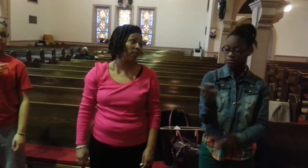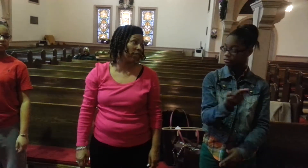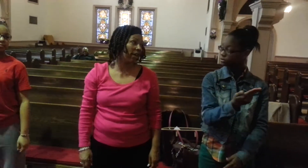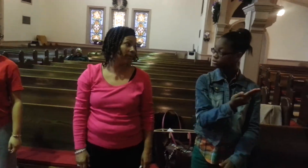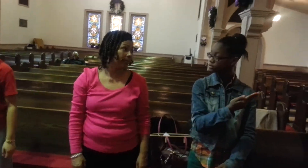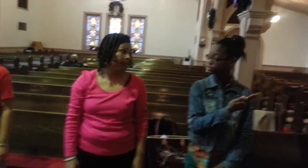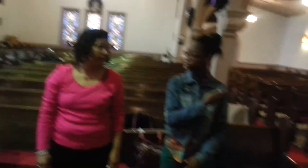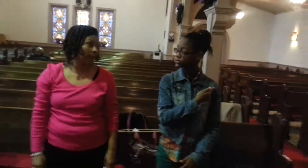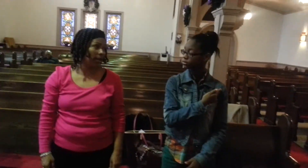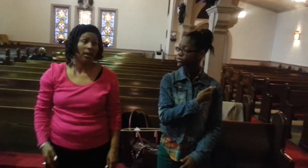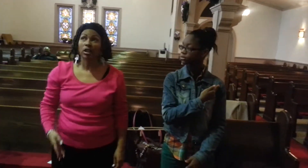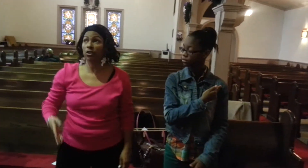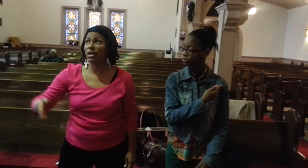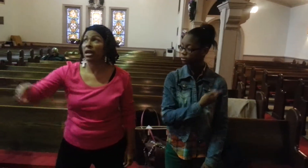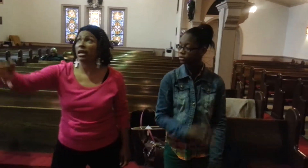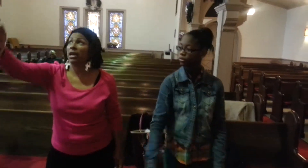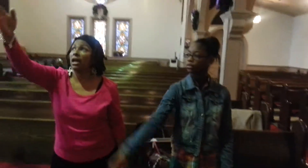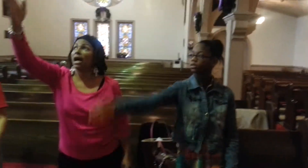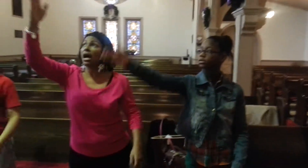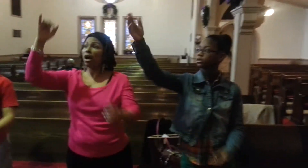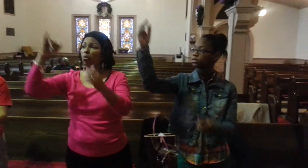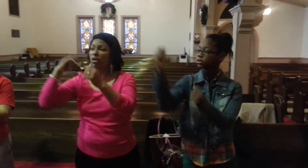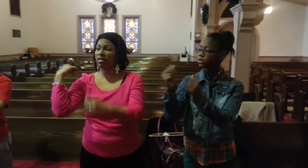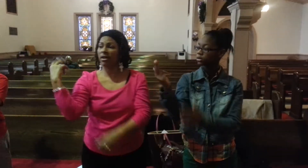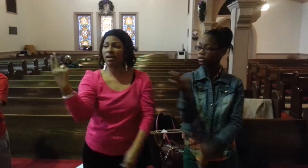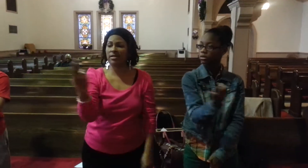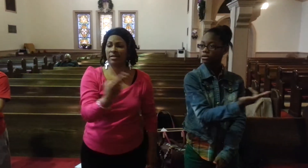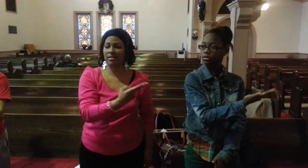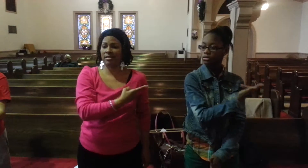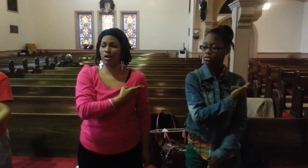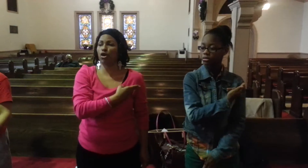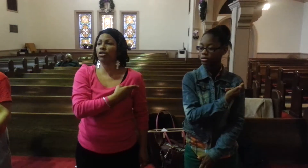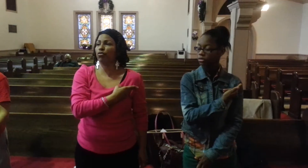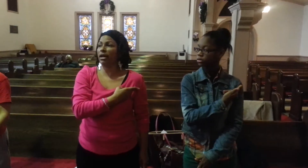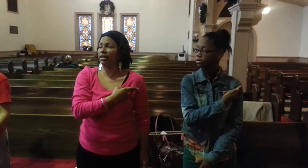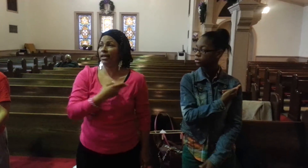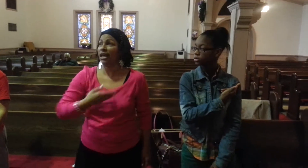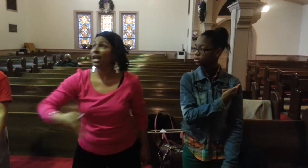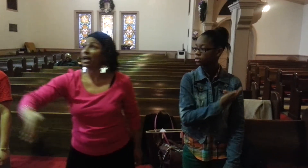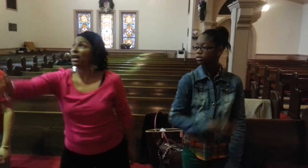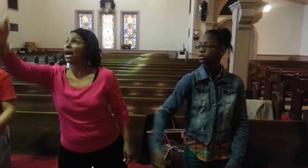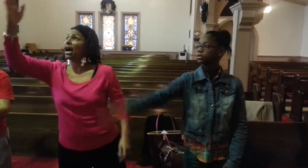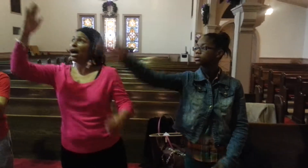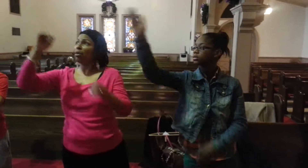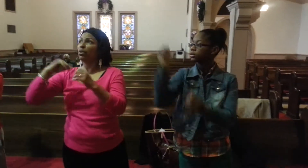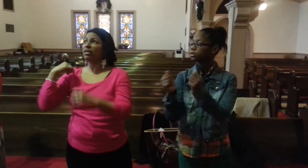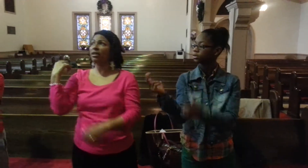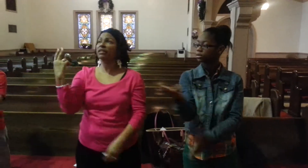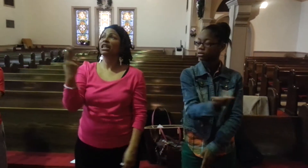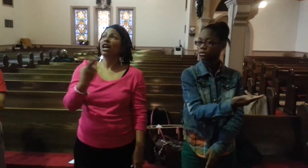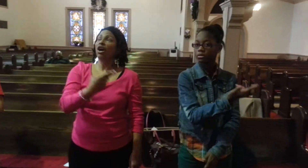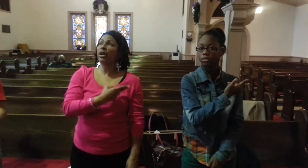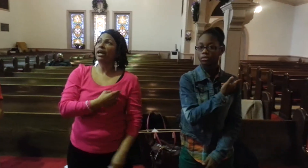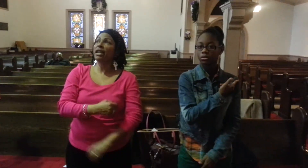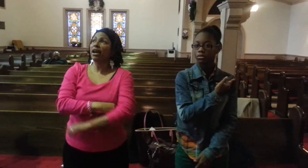for that. Okay? So God with us. It's a cursive writing thing. God with us. Okay, now I'm